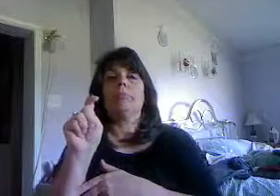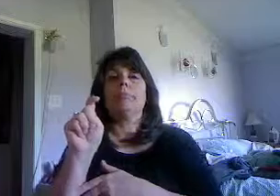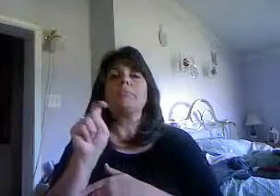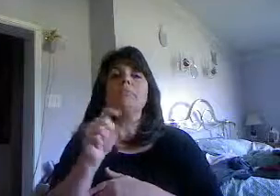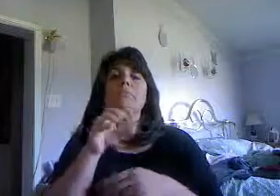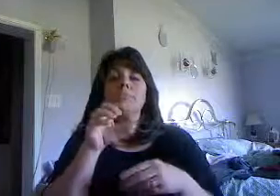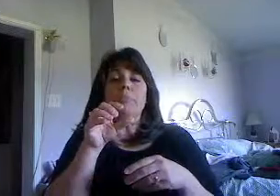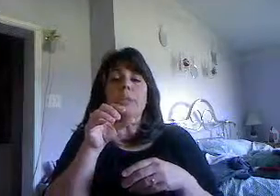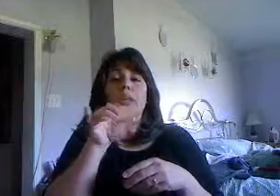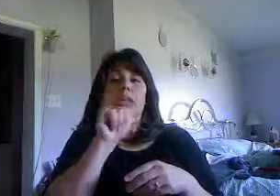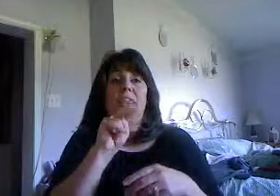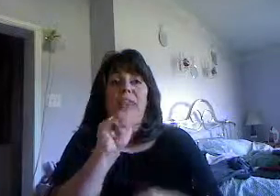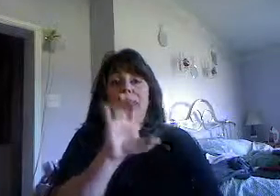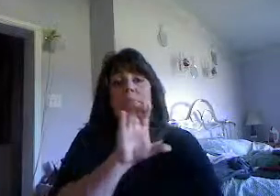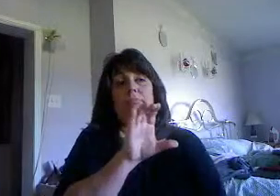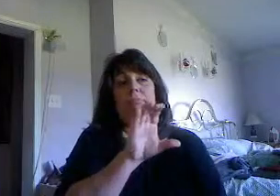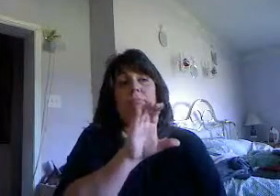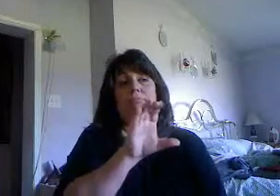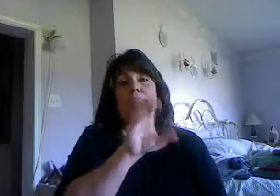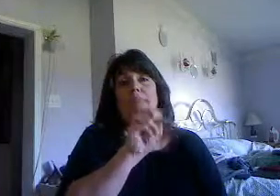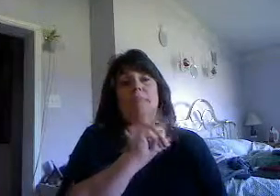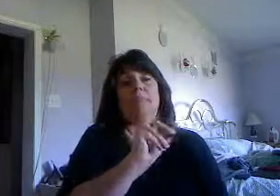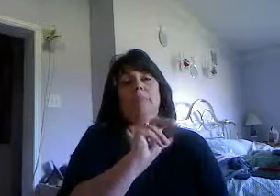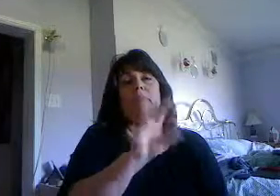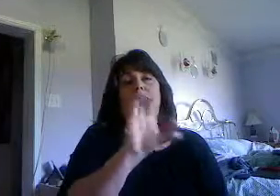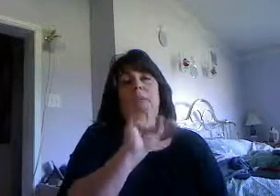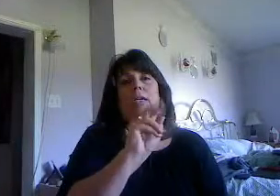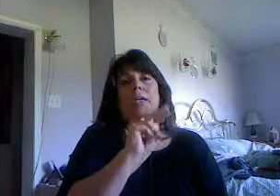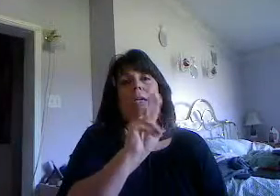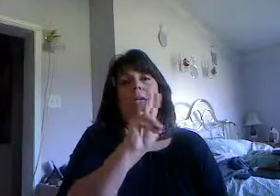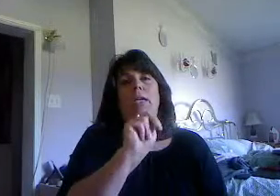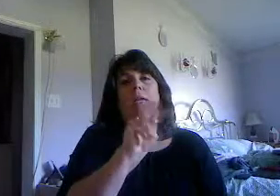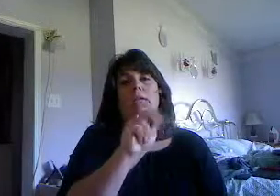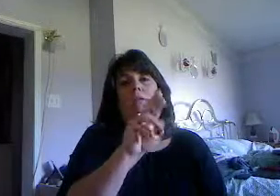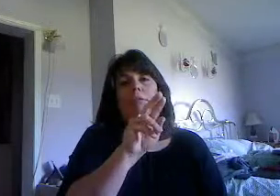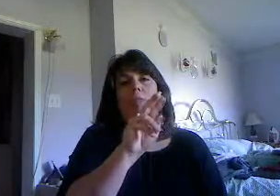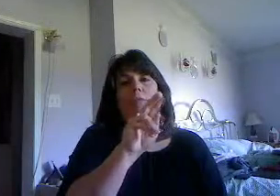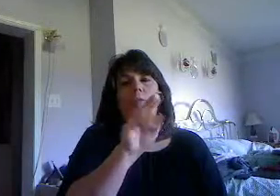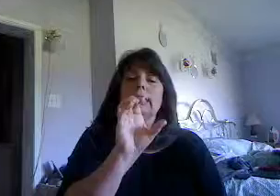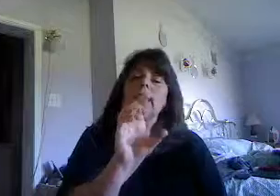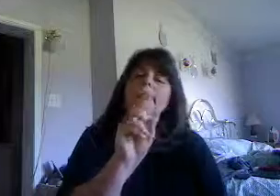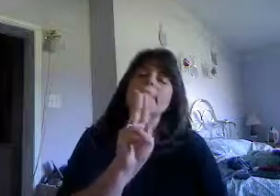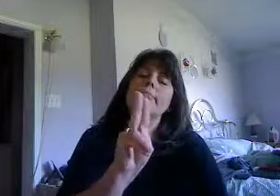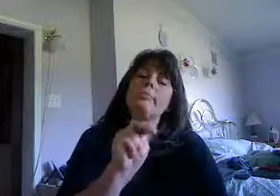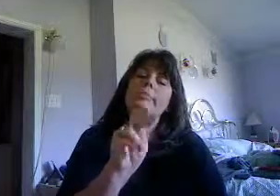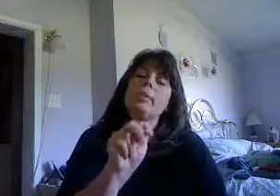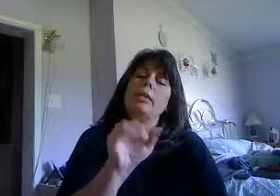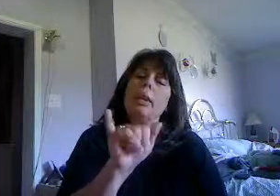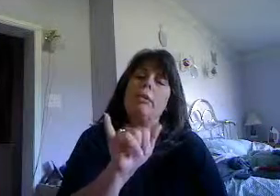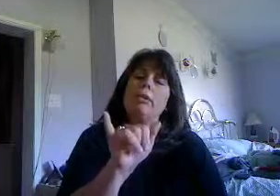much lower, and on that lower tax rate, we raise more revenue, and we can spend about